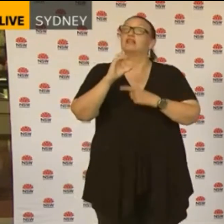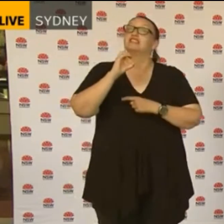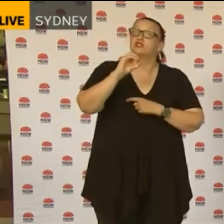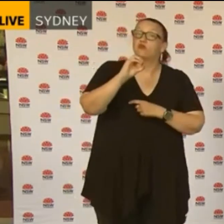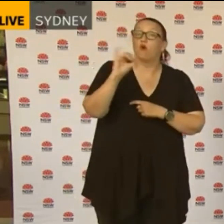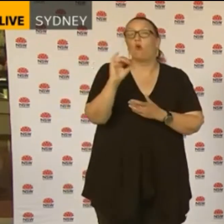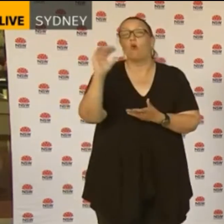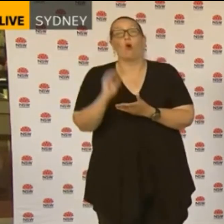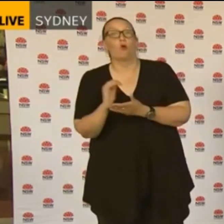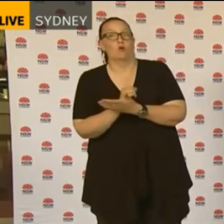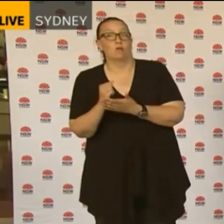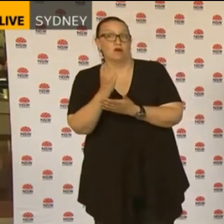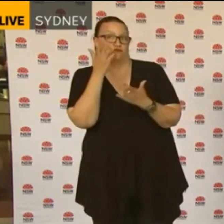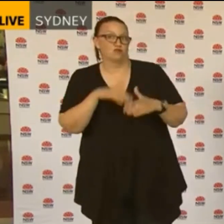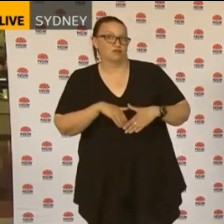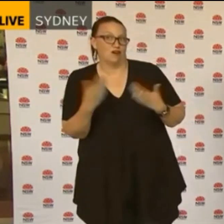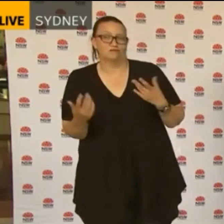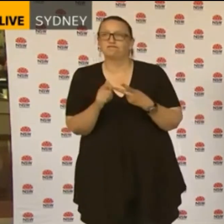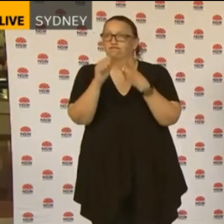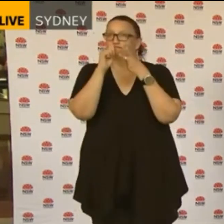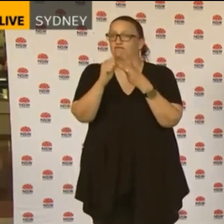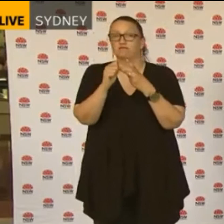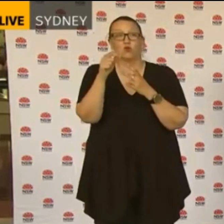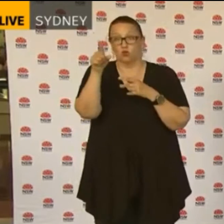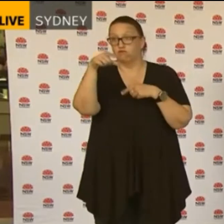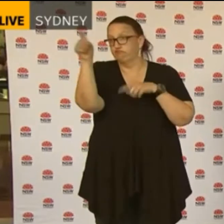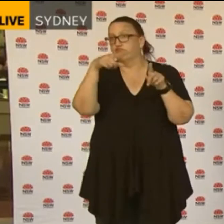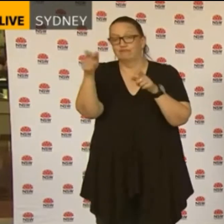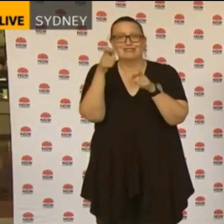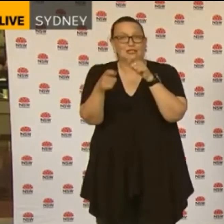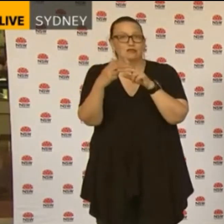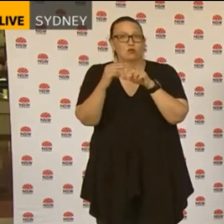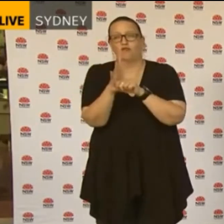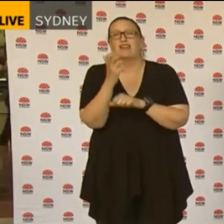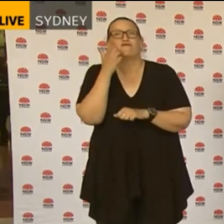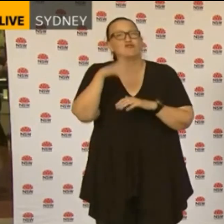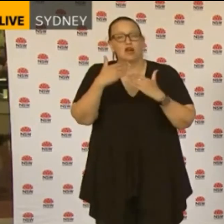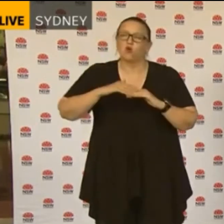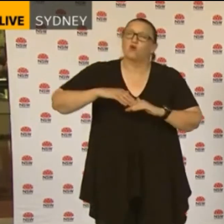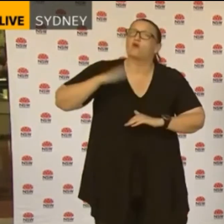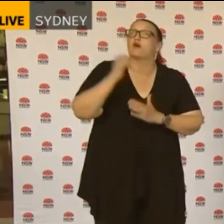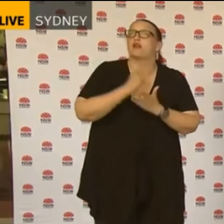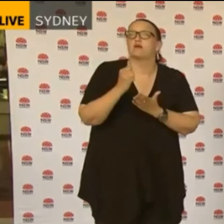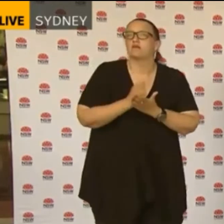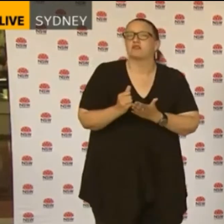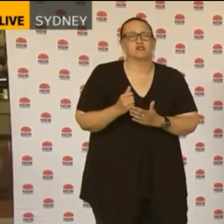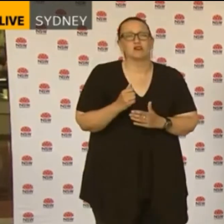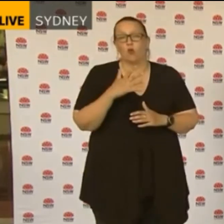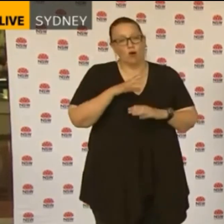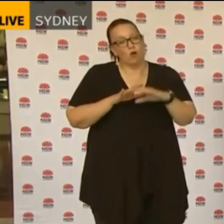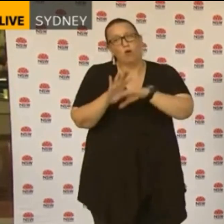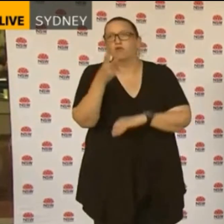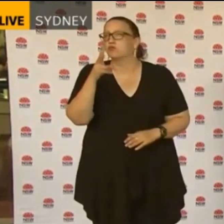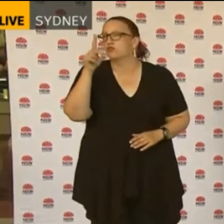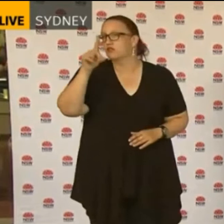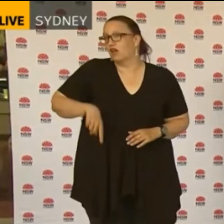daily basis, and also so long as we get those testing rates high, because that will give the health experts confidence that those